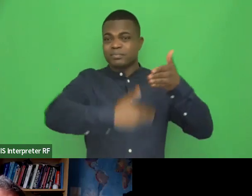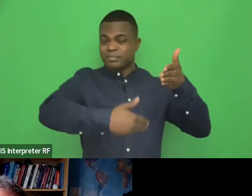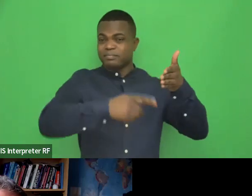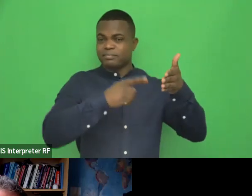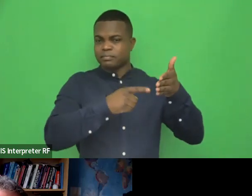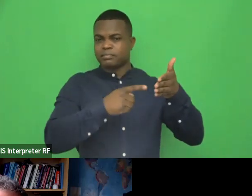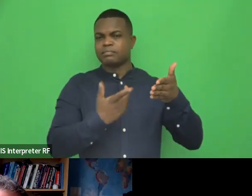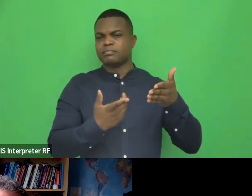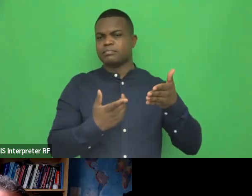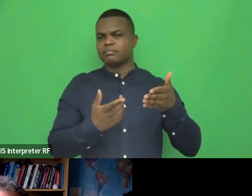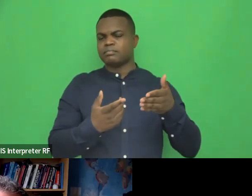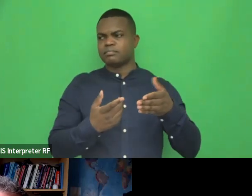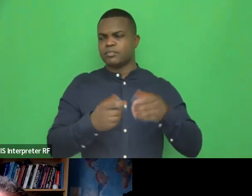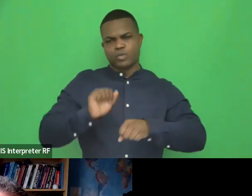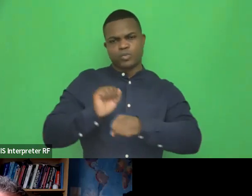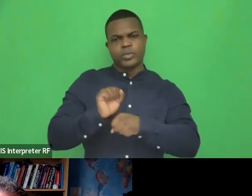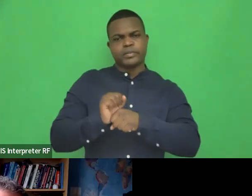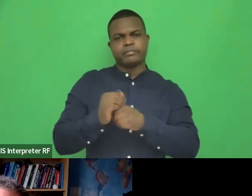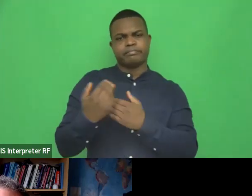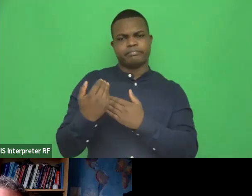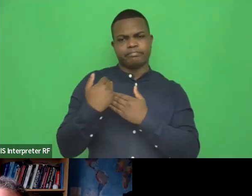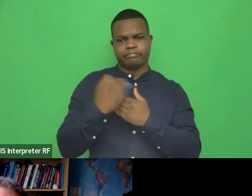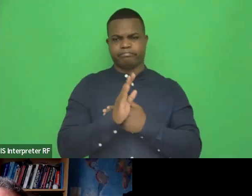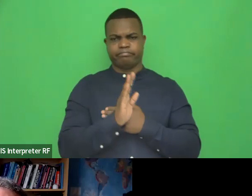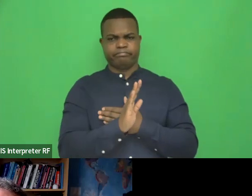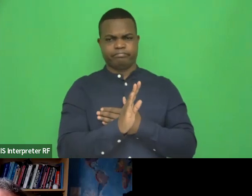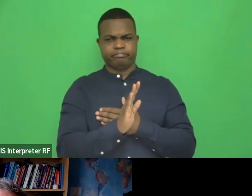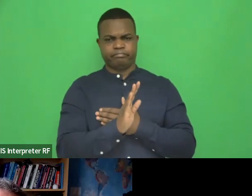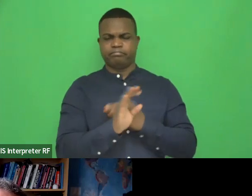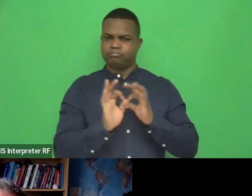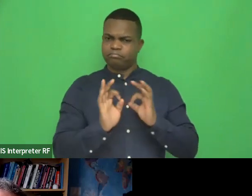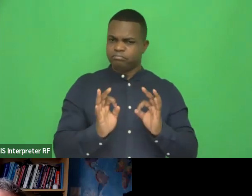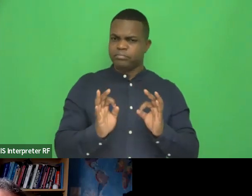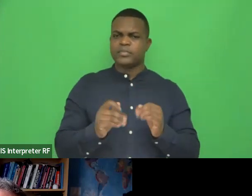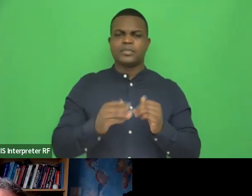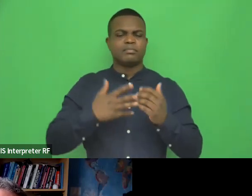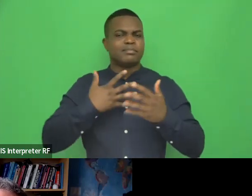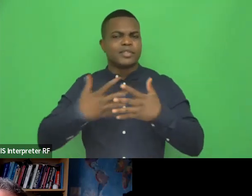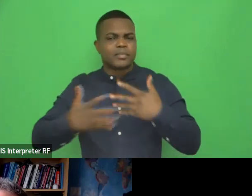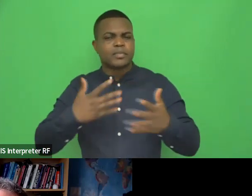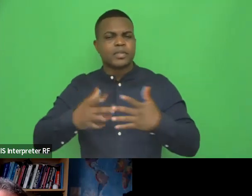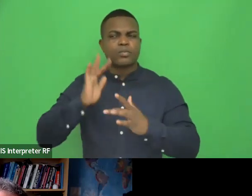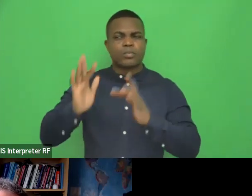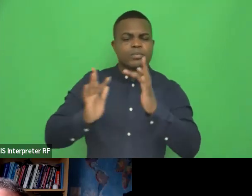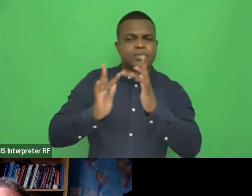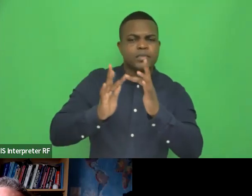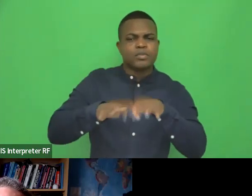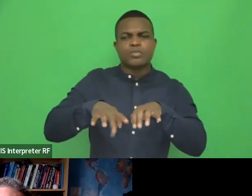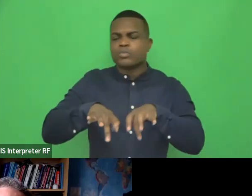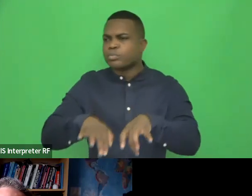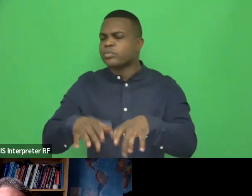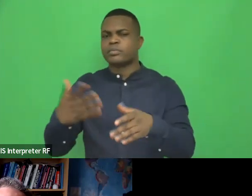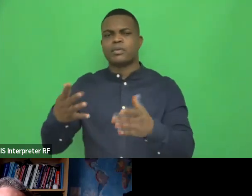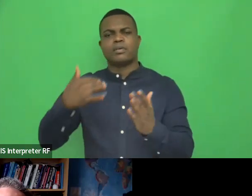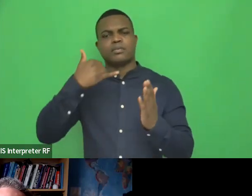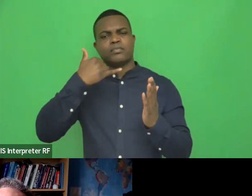Collibrio, as well as having what we call native apps, you also have a web-based reading app. So that's where you would look at the vanilla. So when